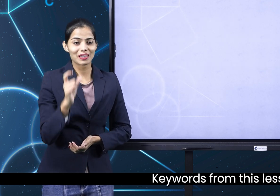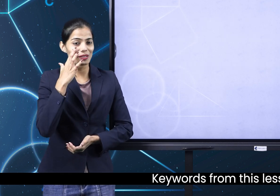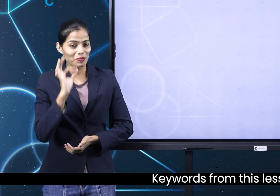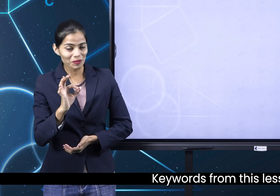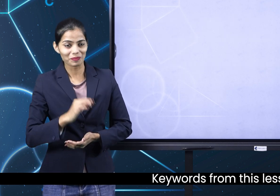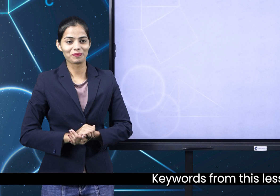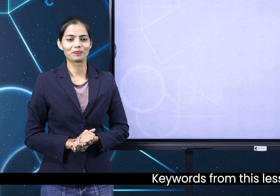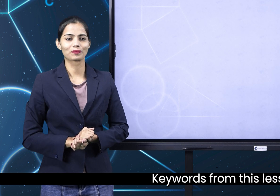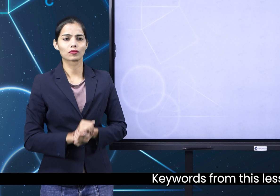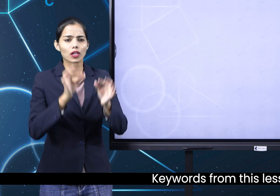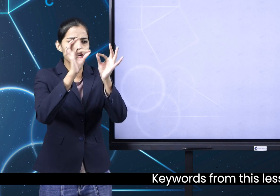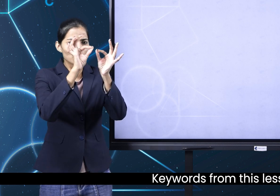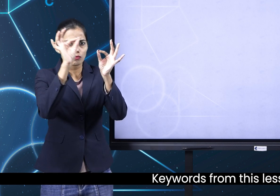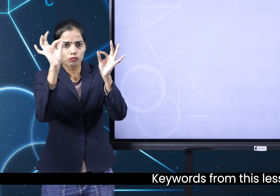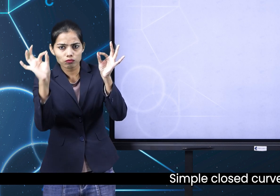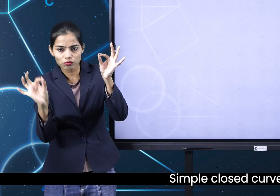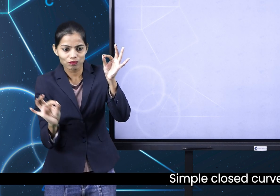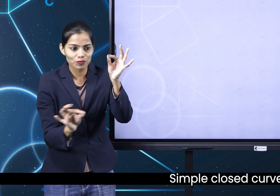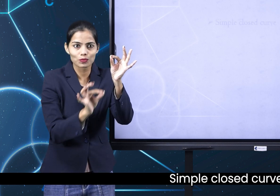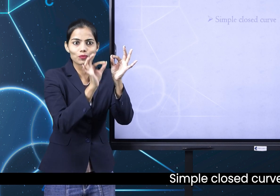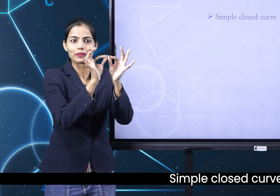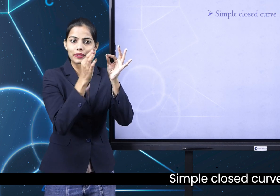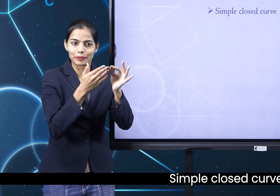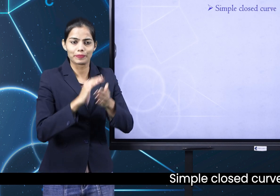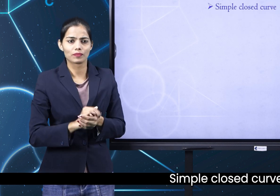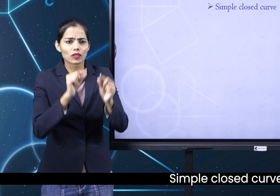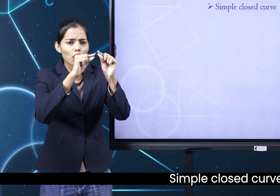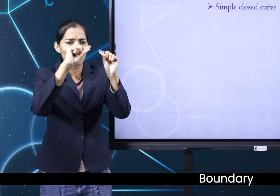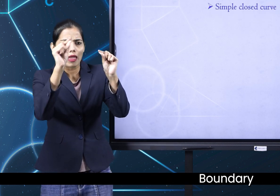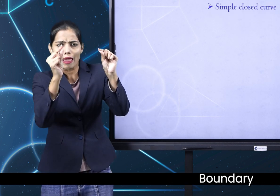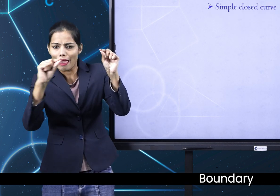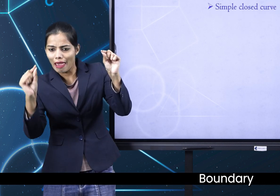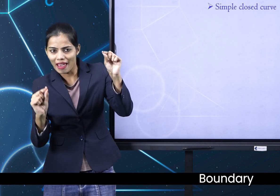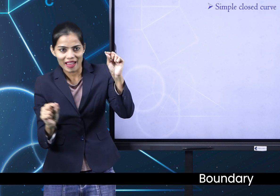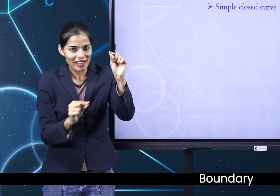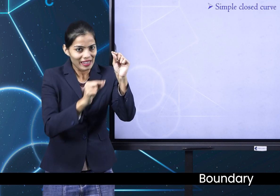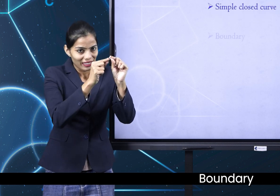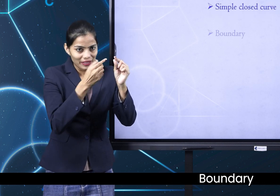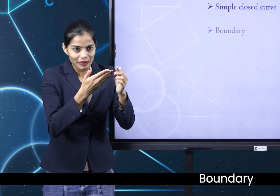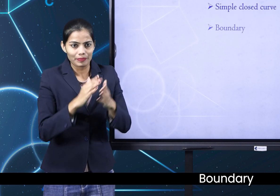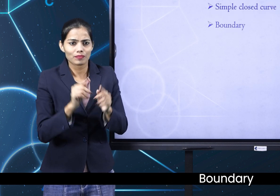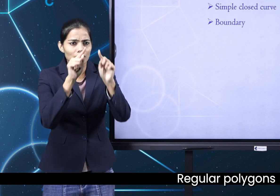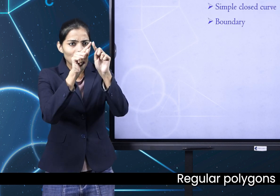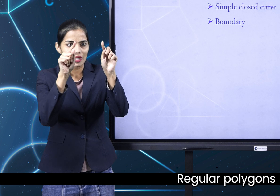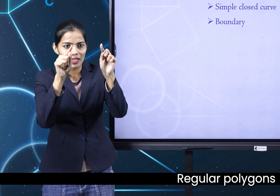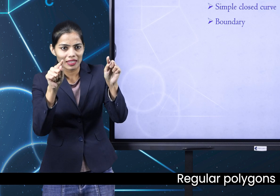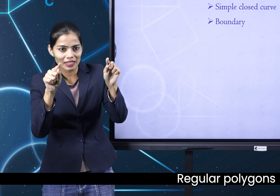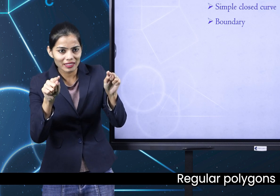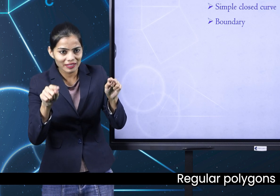Keywords from this lesson: simple closed curve, boundary, regular polygons,